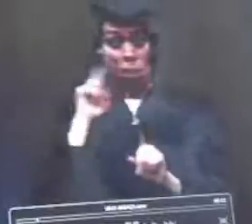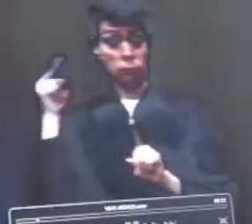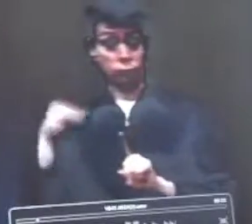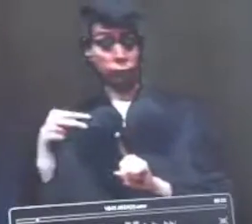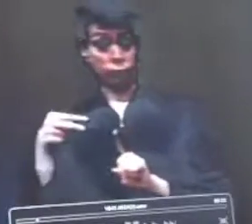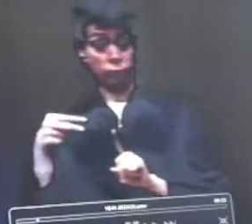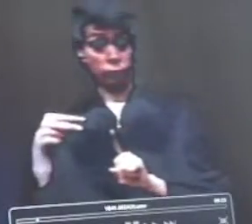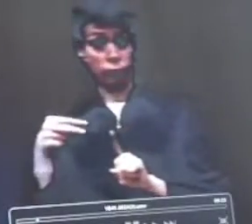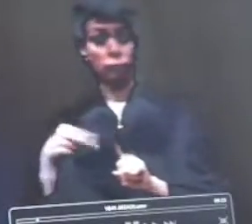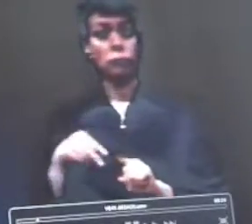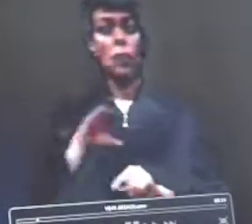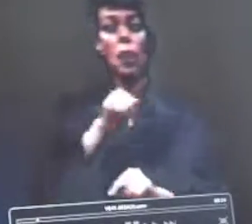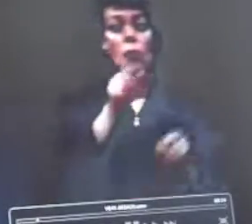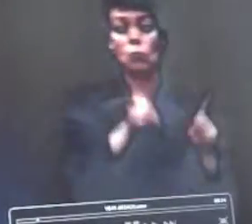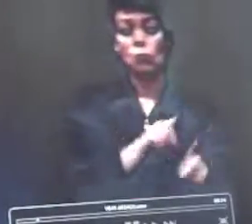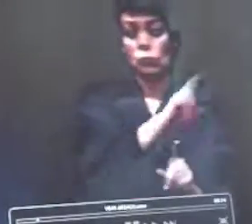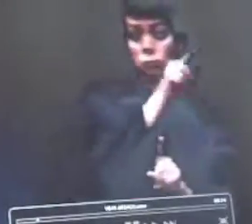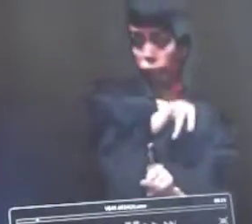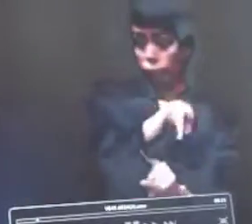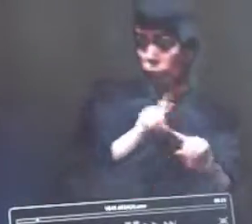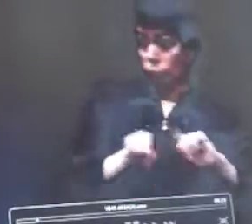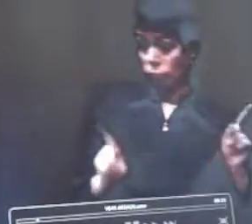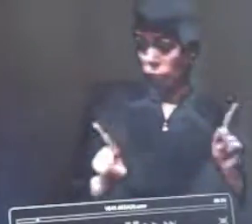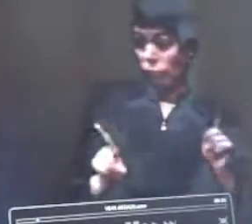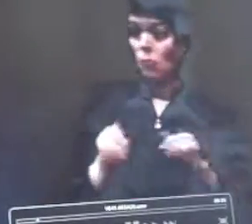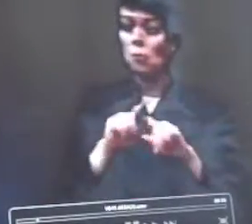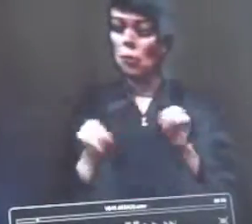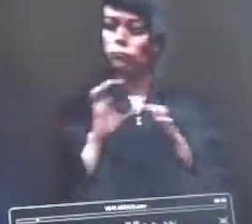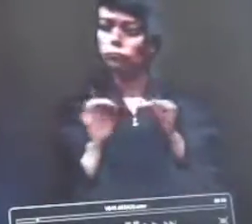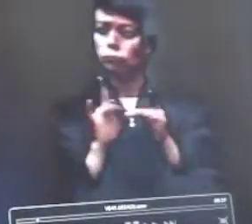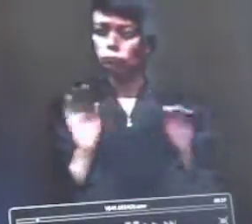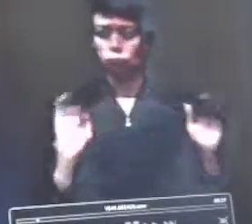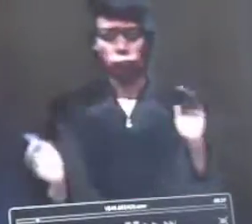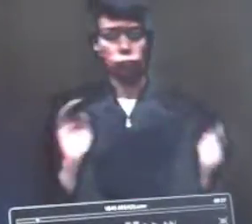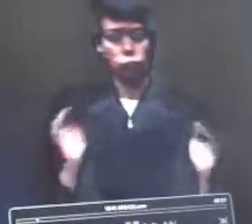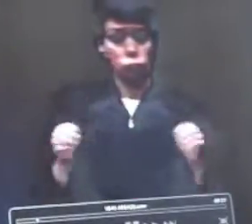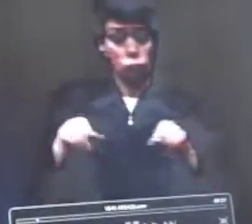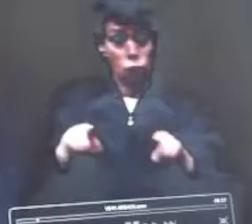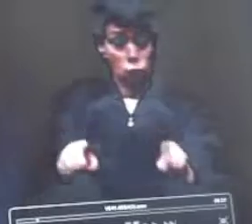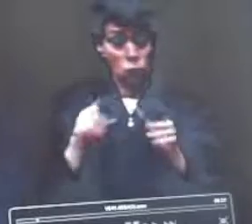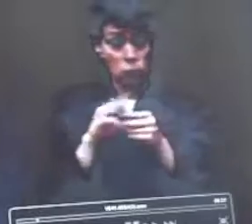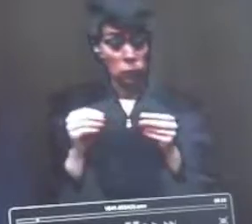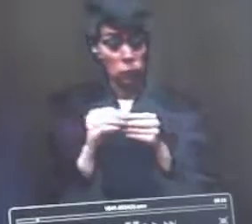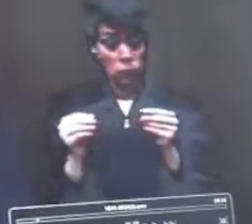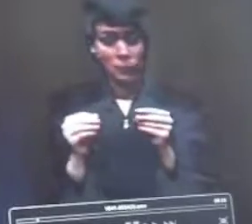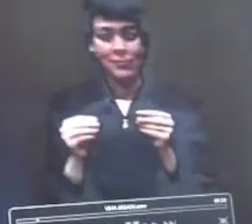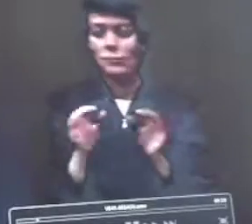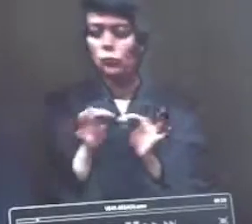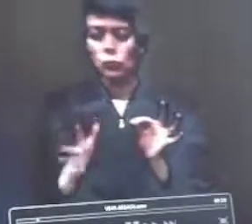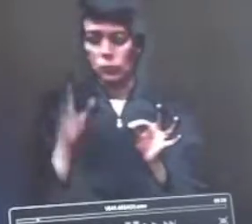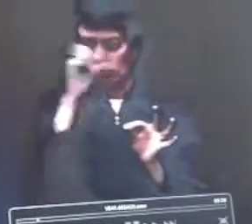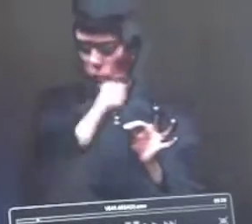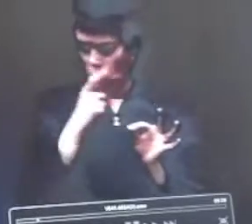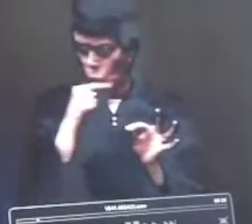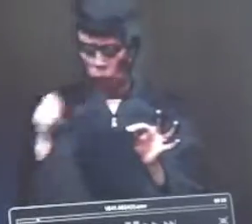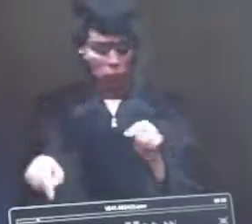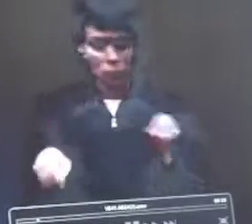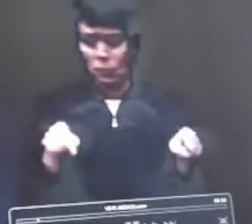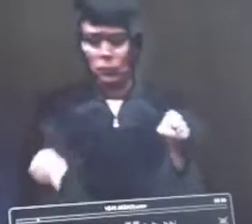If a deaf person was telling a story from their perspective, and they were also telling about another perspective and comparing the two, the interpreter